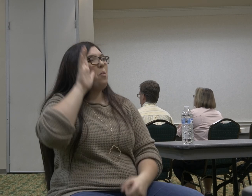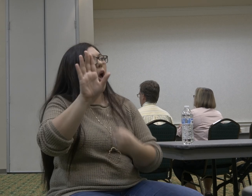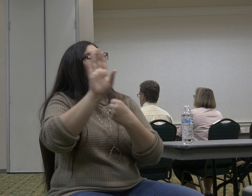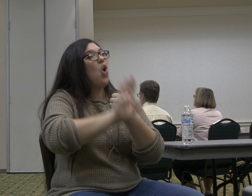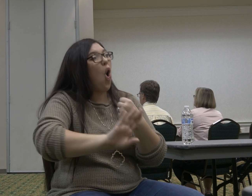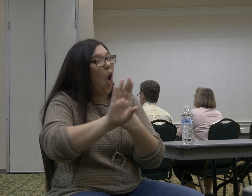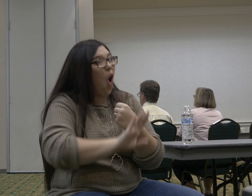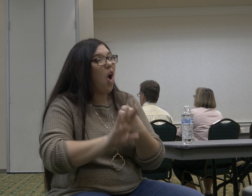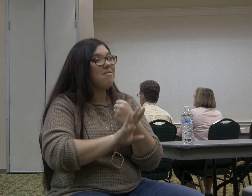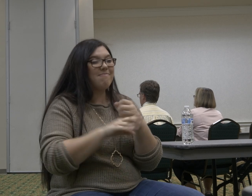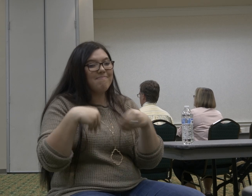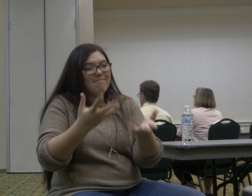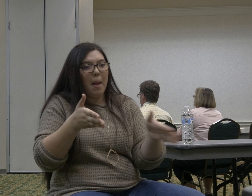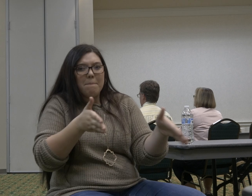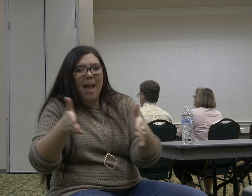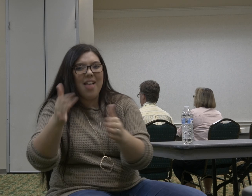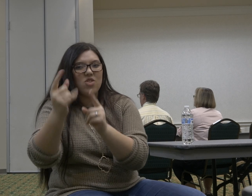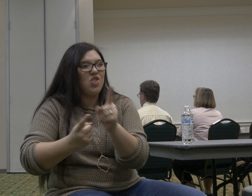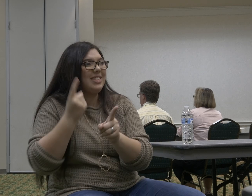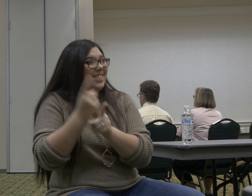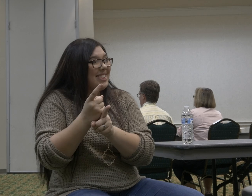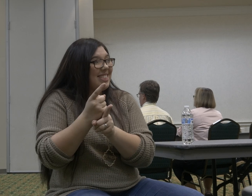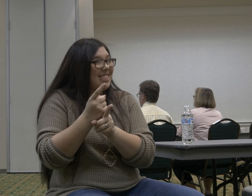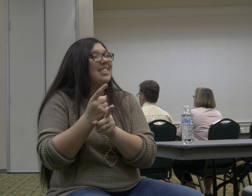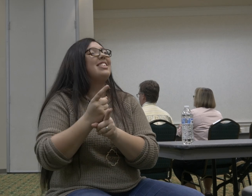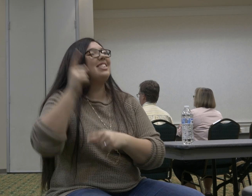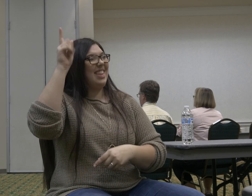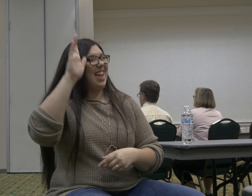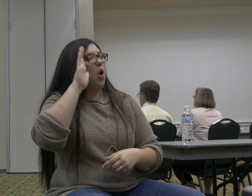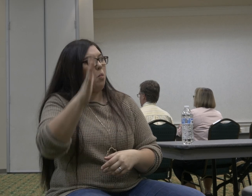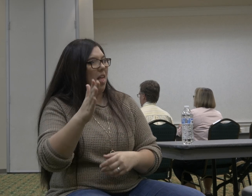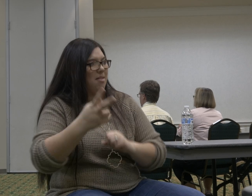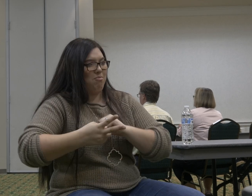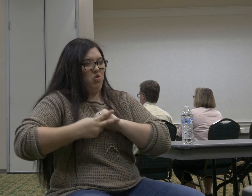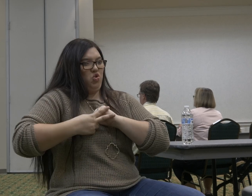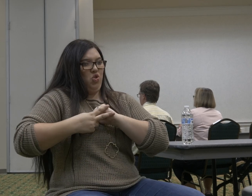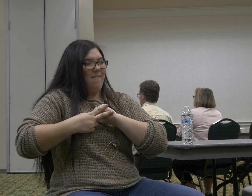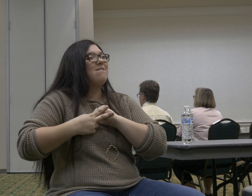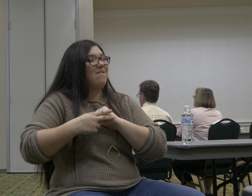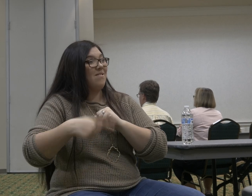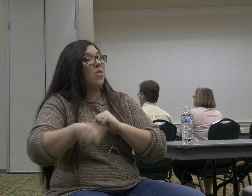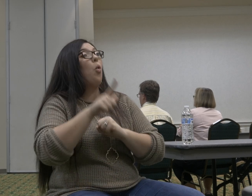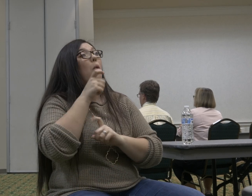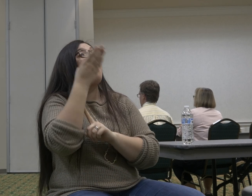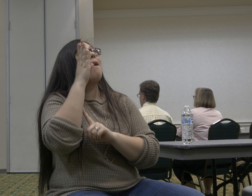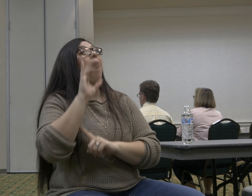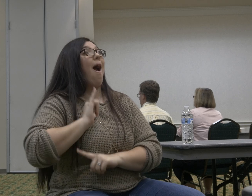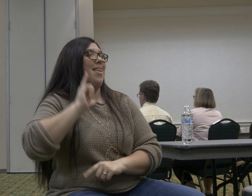paths of justice, and he preserves the ways of his godly ones. Not his ungodly ones, but